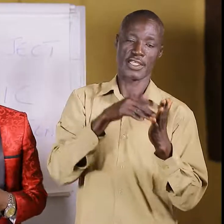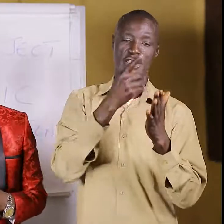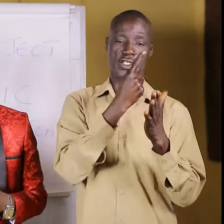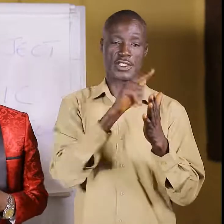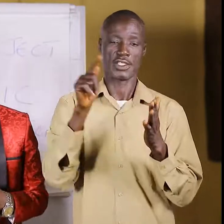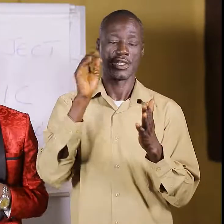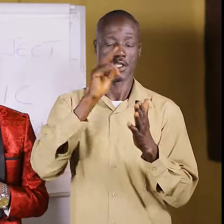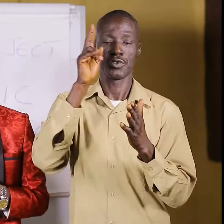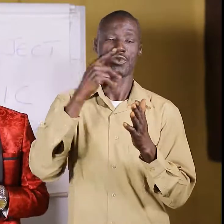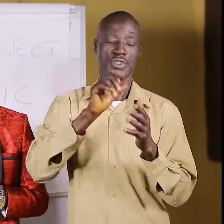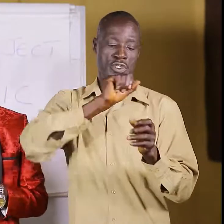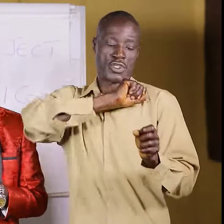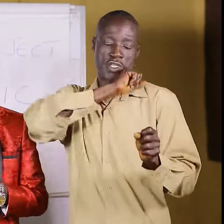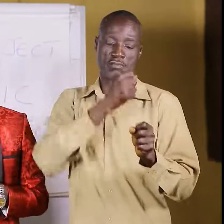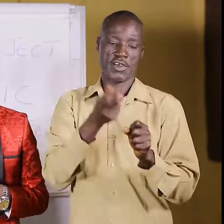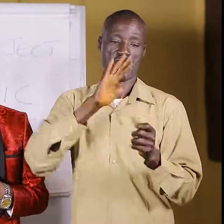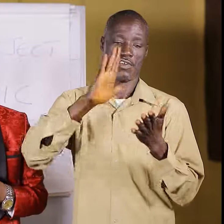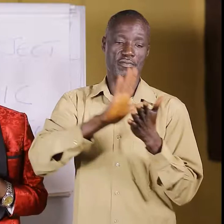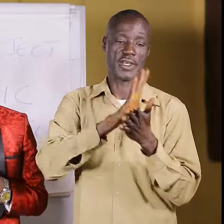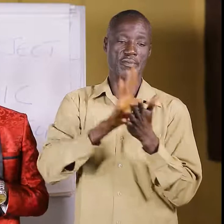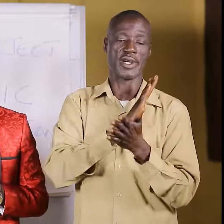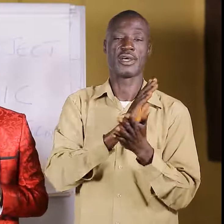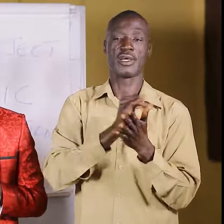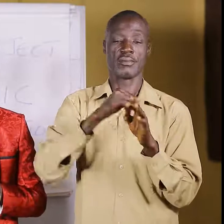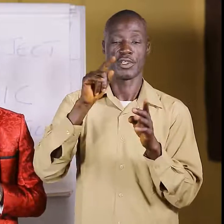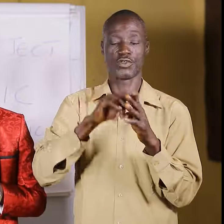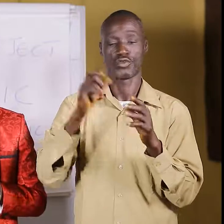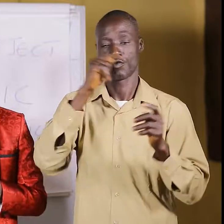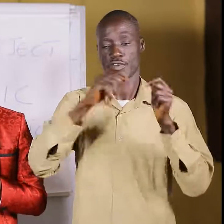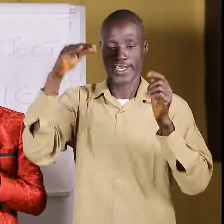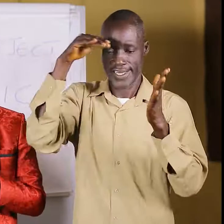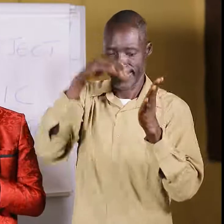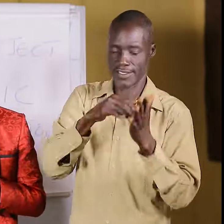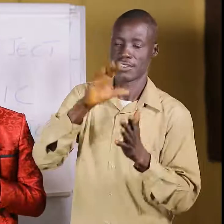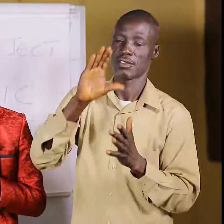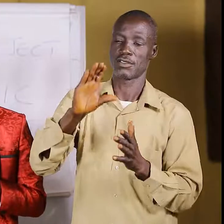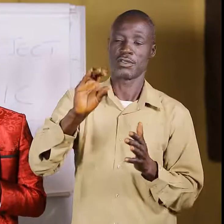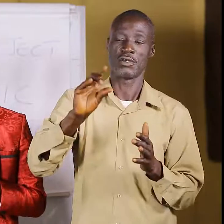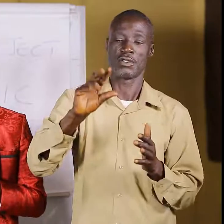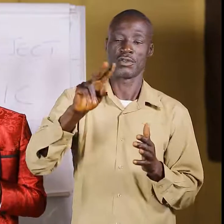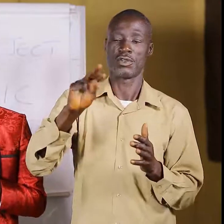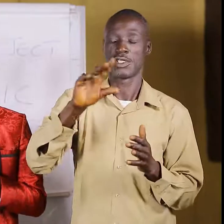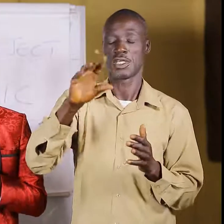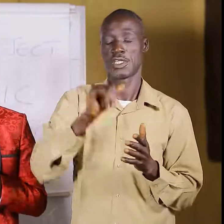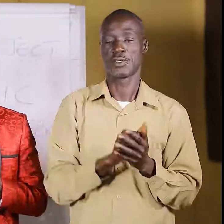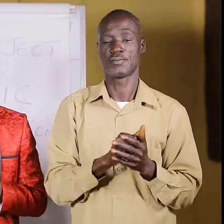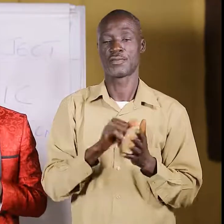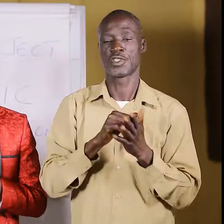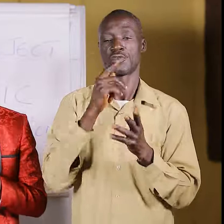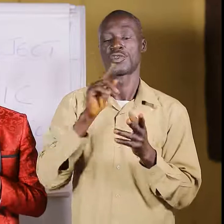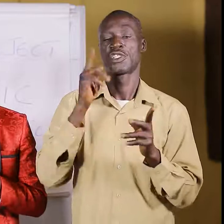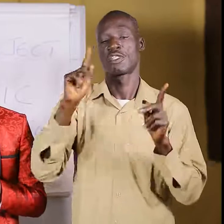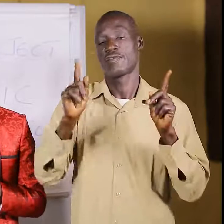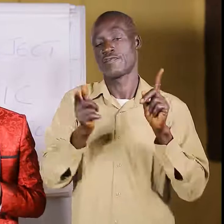power of the pen and the paper to fight against colonialism. The West African Pilot was the very